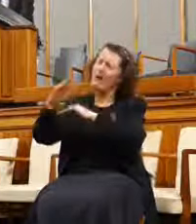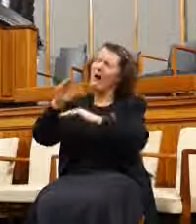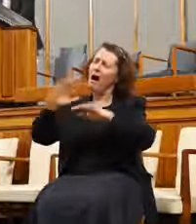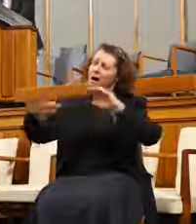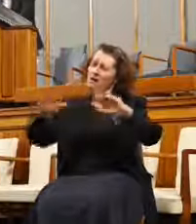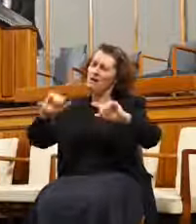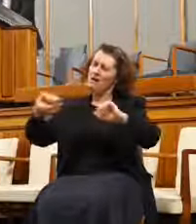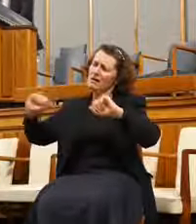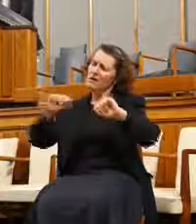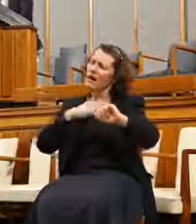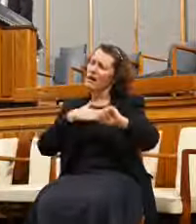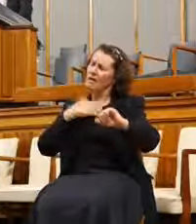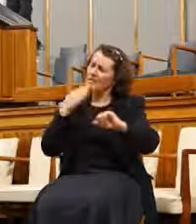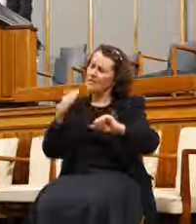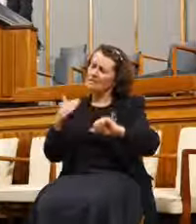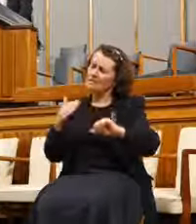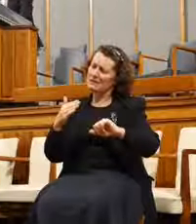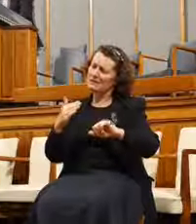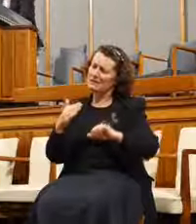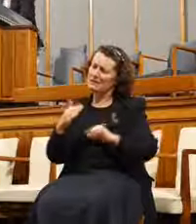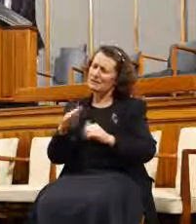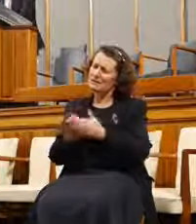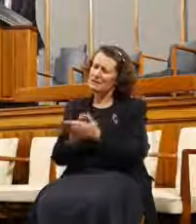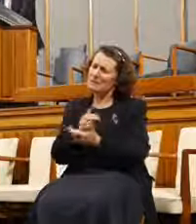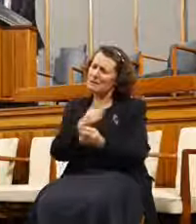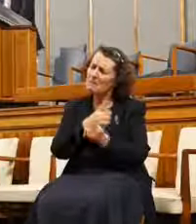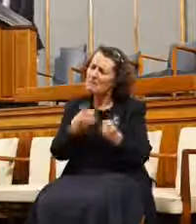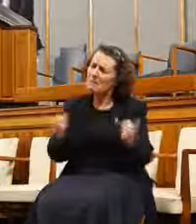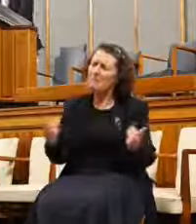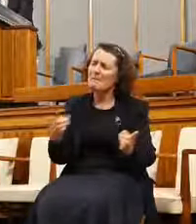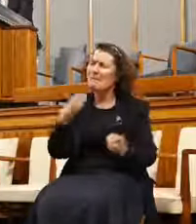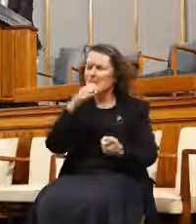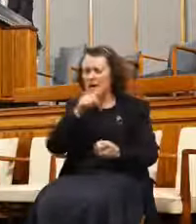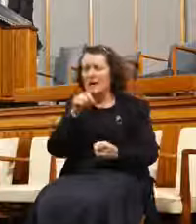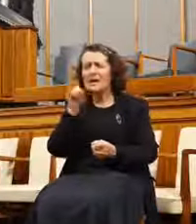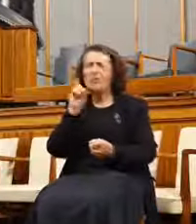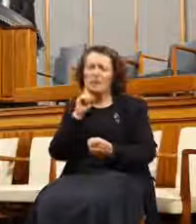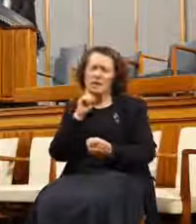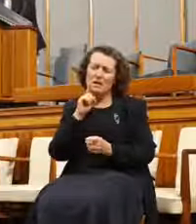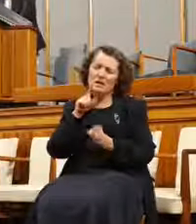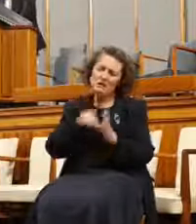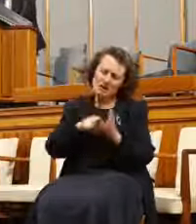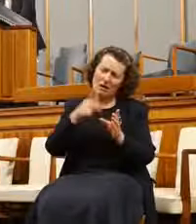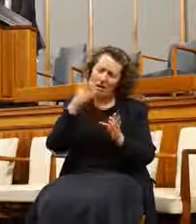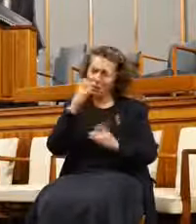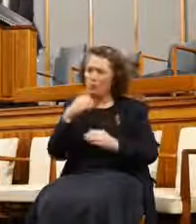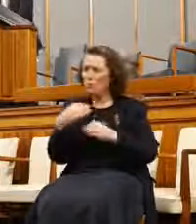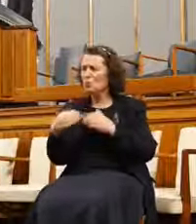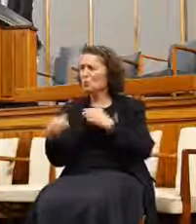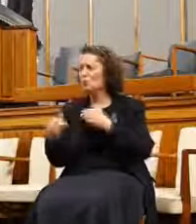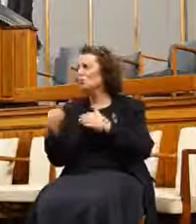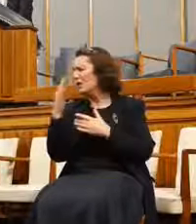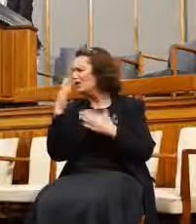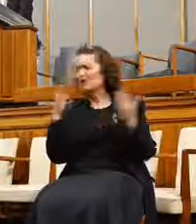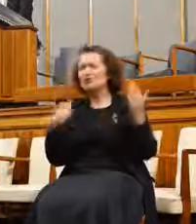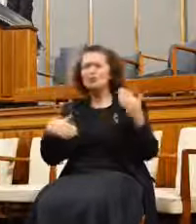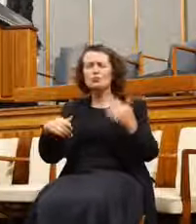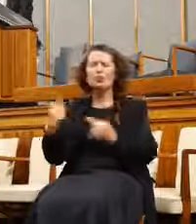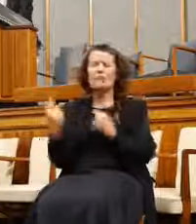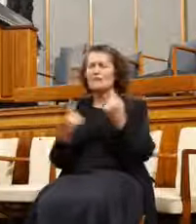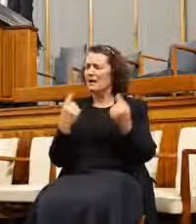may seek thee and find thee, and possess thee and have thee, and all thy power and kindness